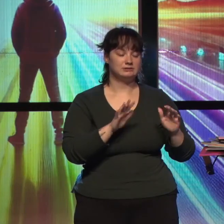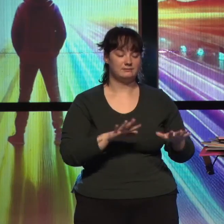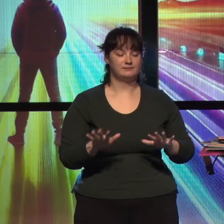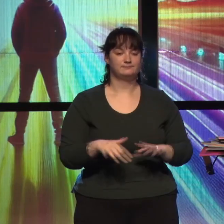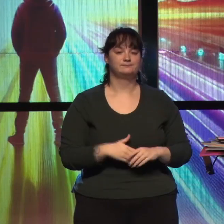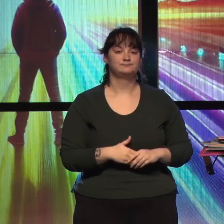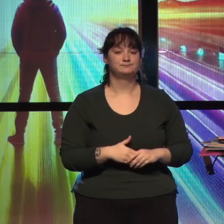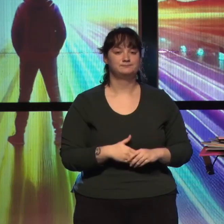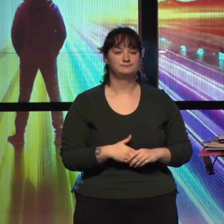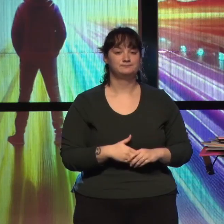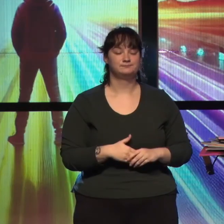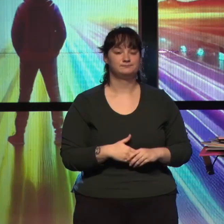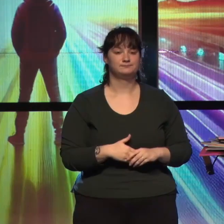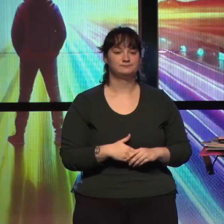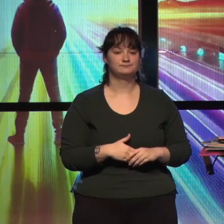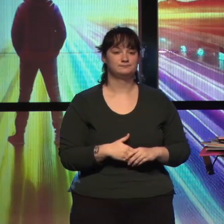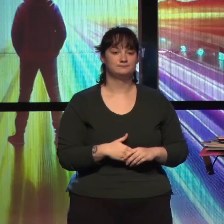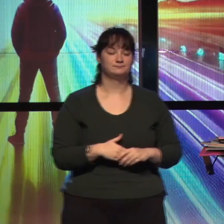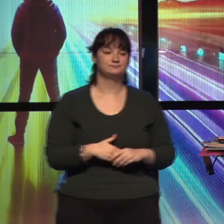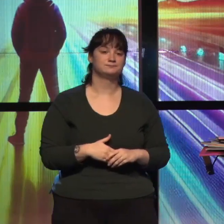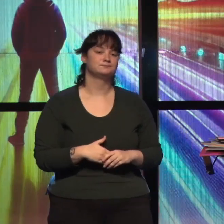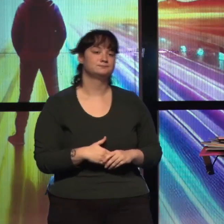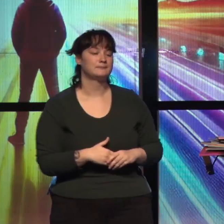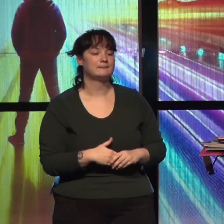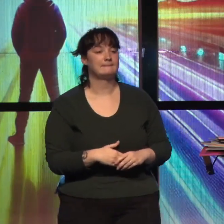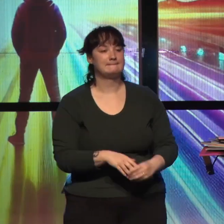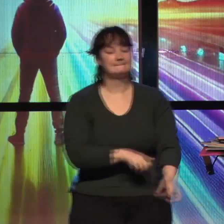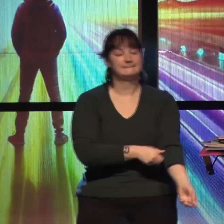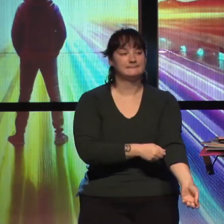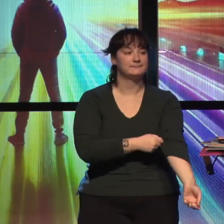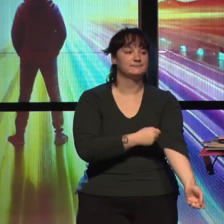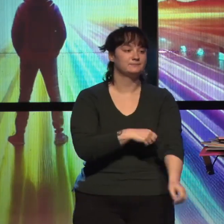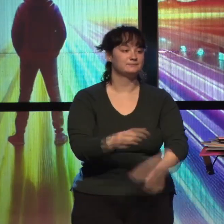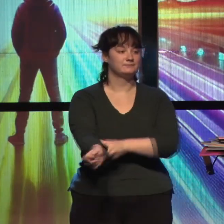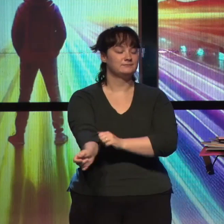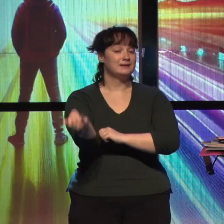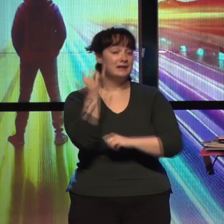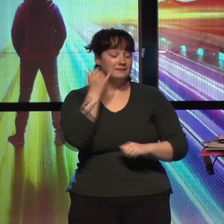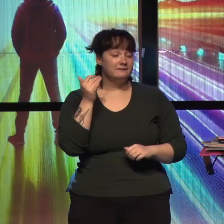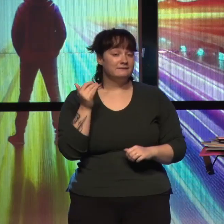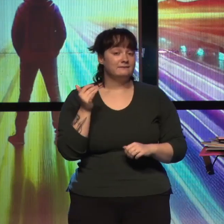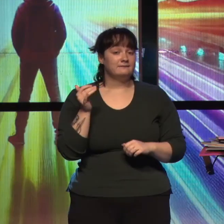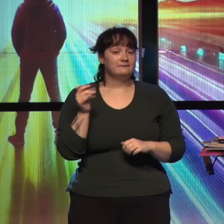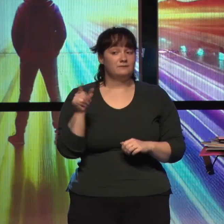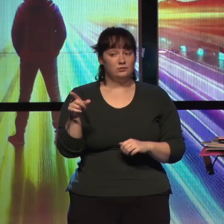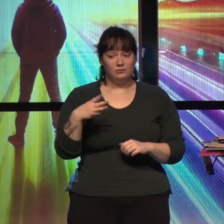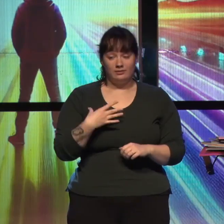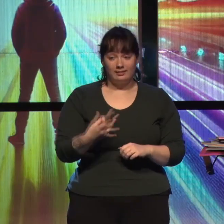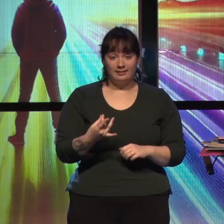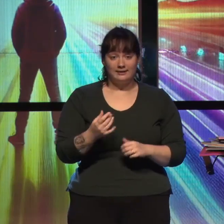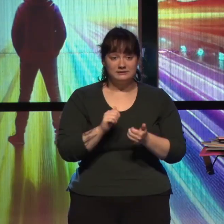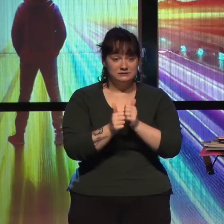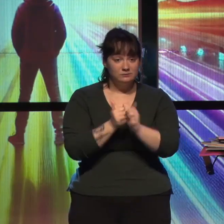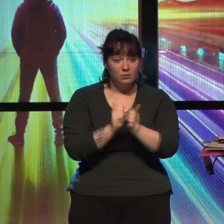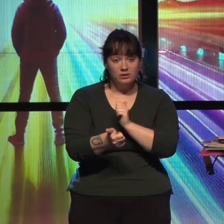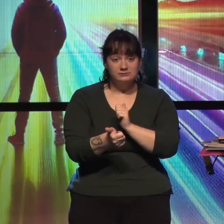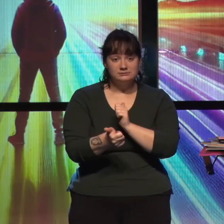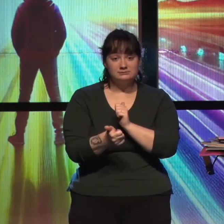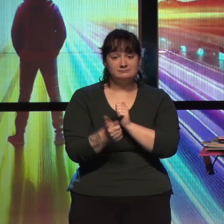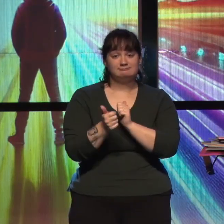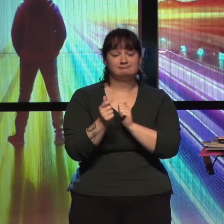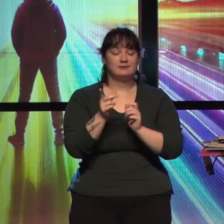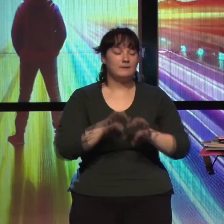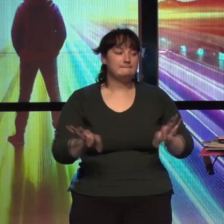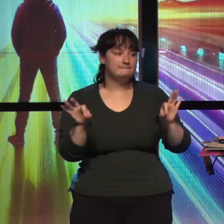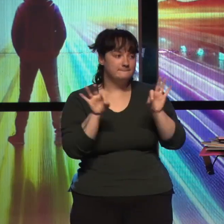about it. But they form this like holy trinity. So if you're more into like sports, think of them as the starting lineup. They're the quarterback, the running back, and the